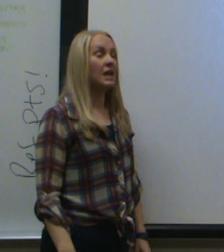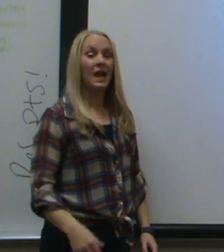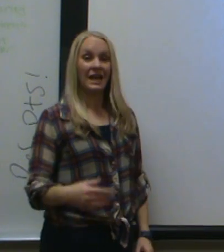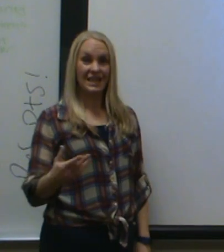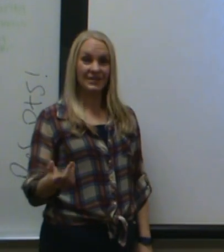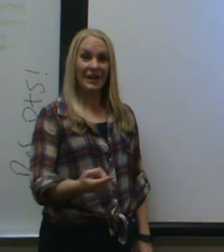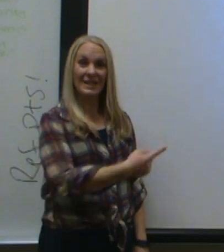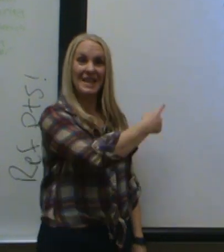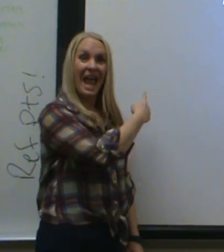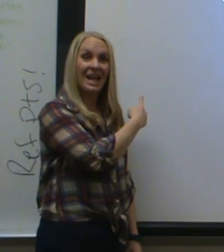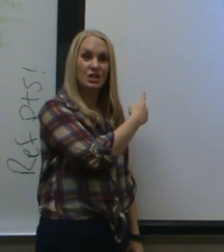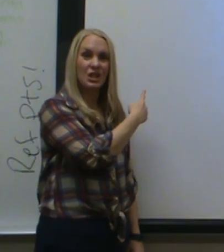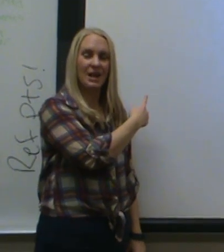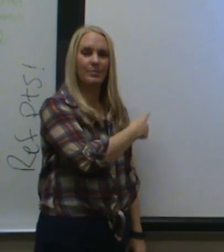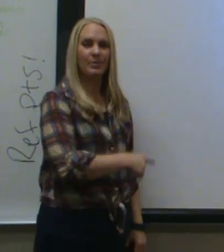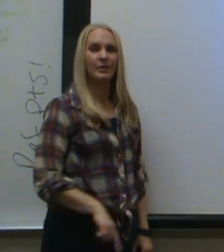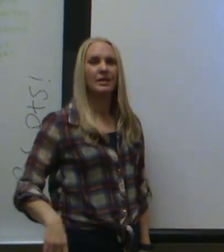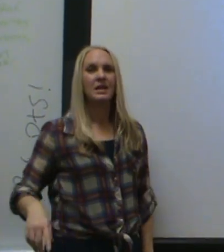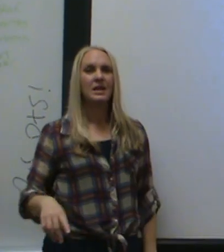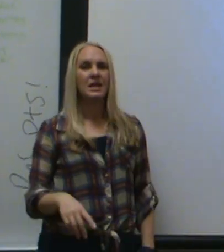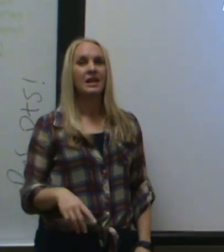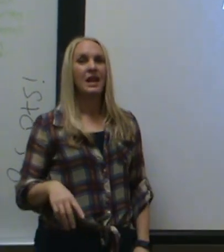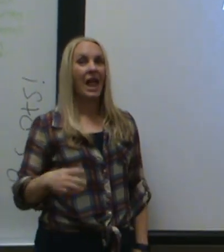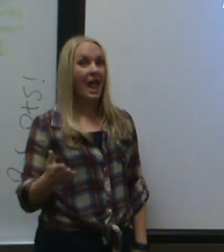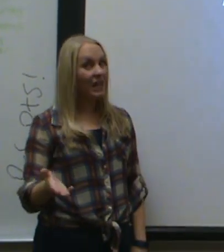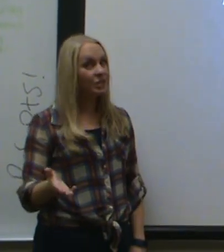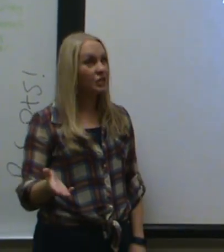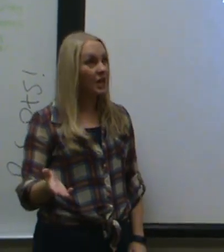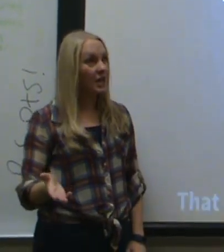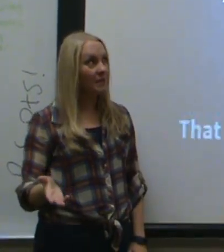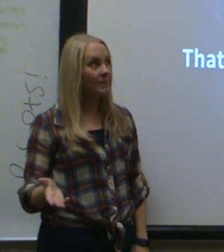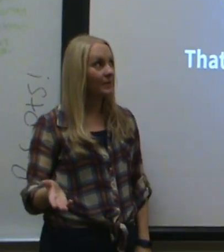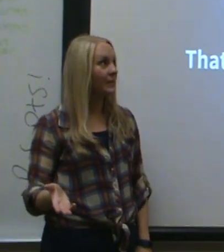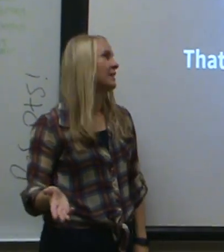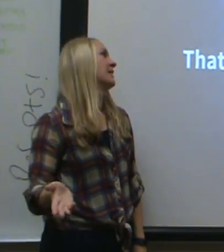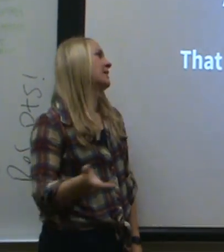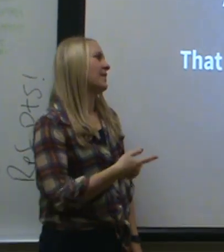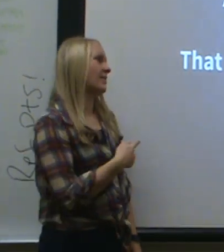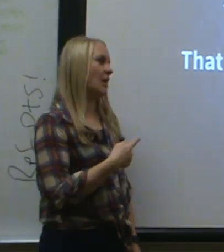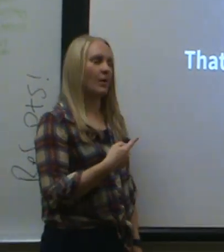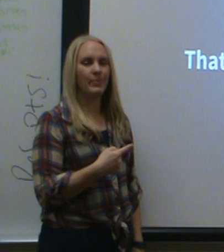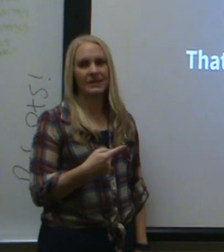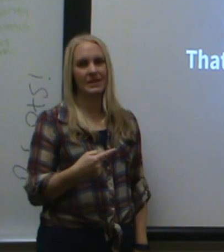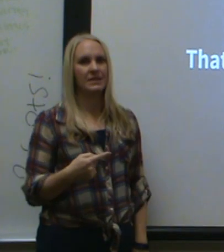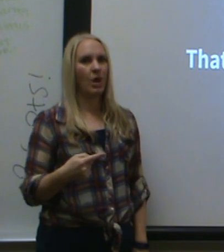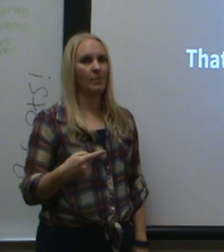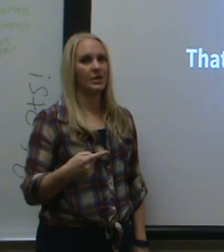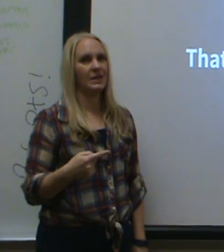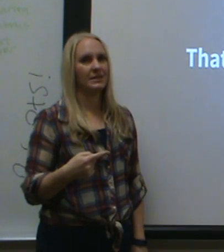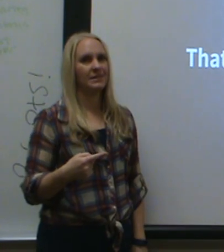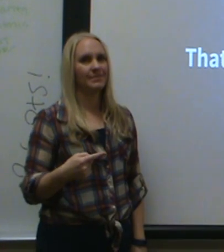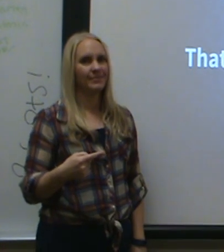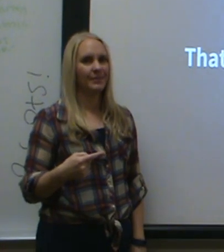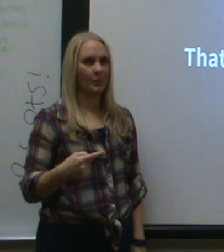A classifier is a hand shape. A hand shape that represents an object.